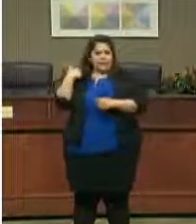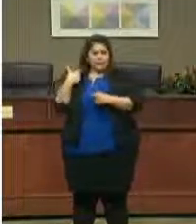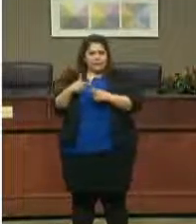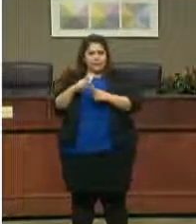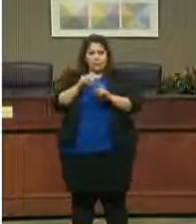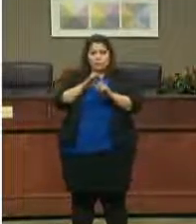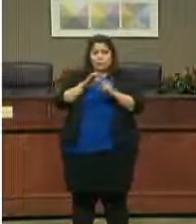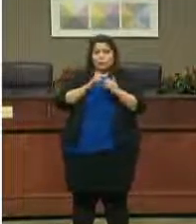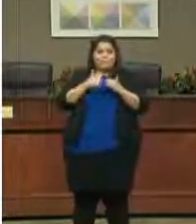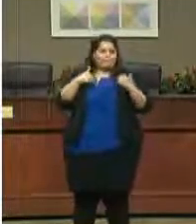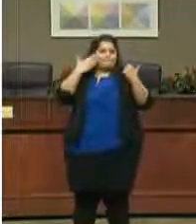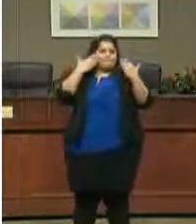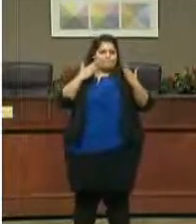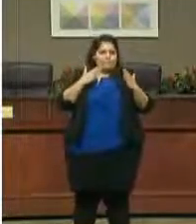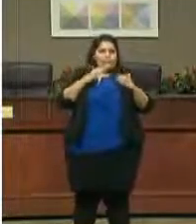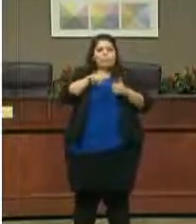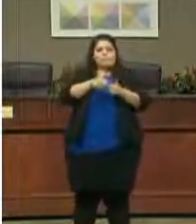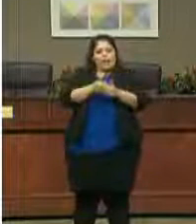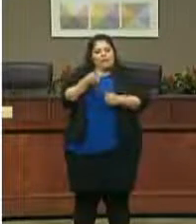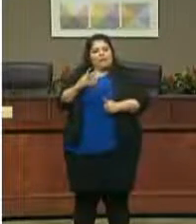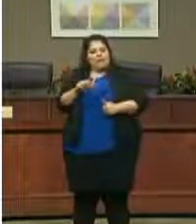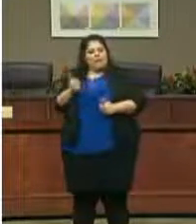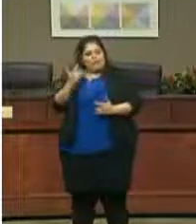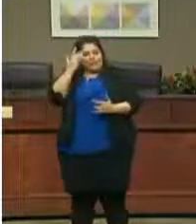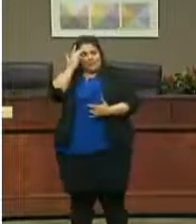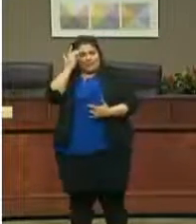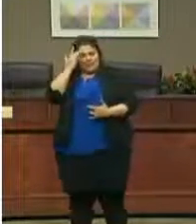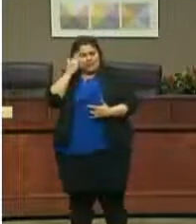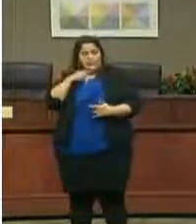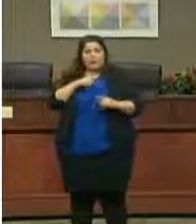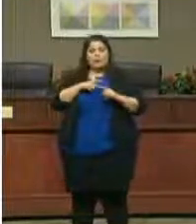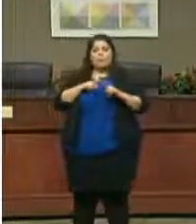some conditions, hospitalized for 3 days.